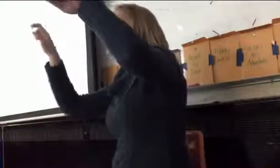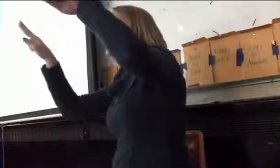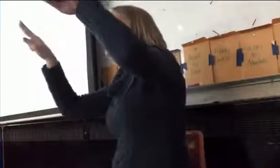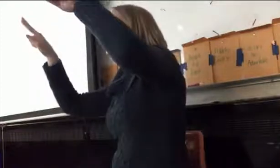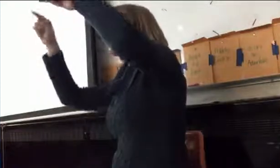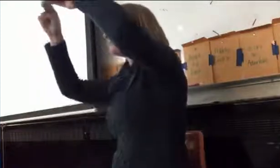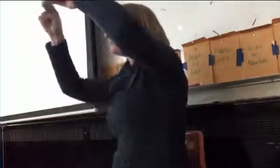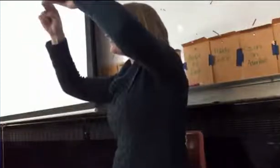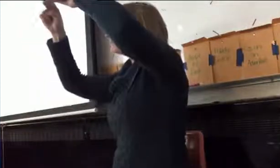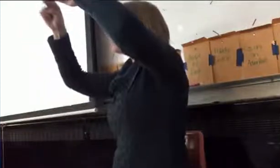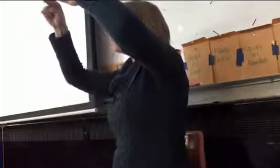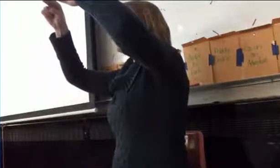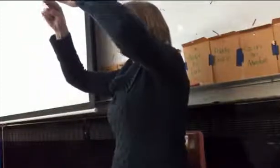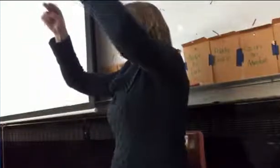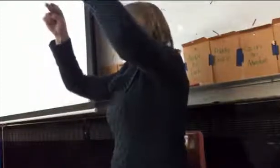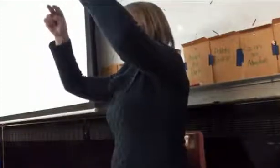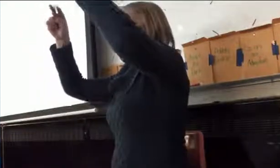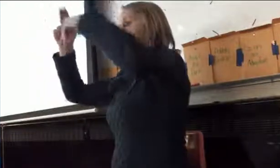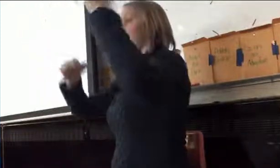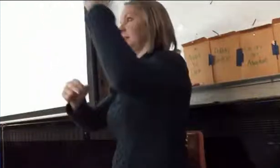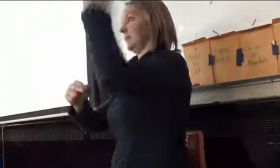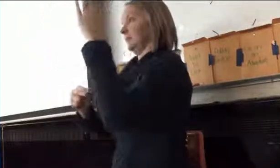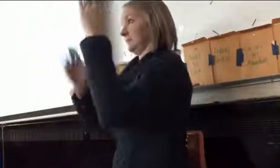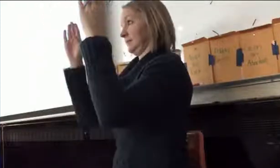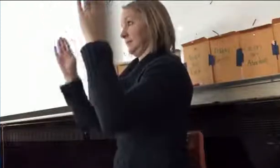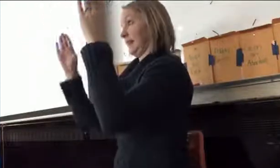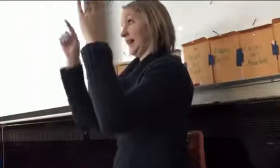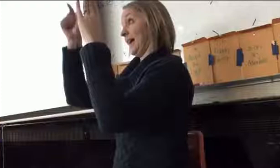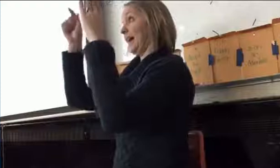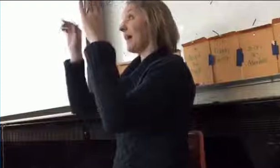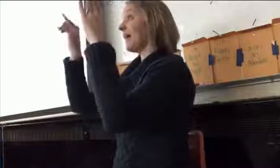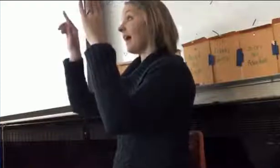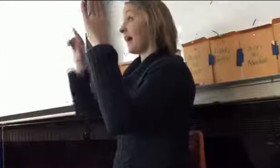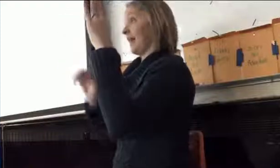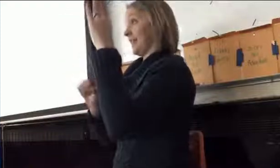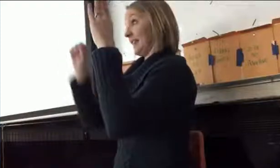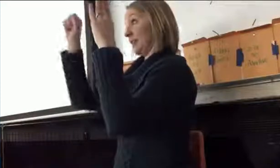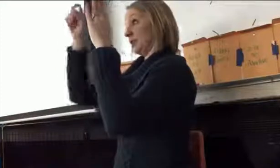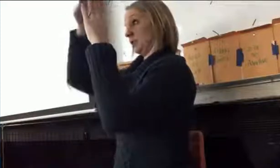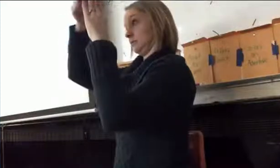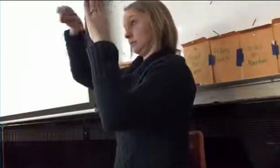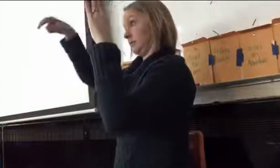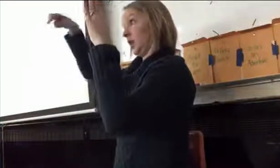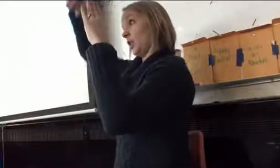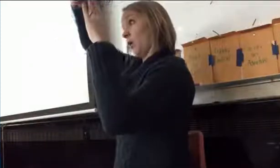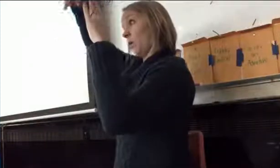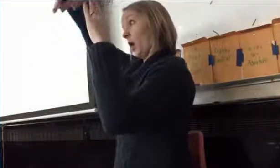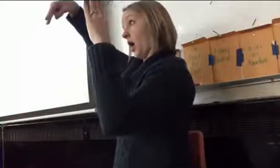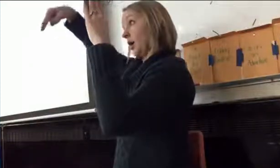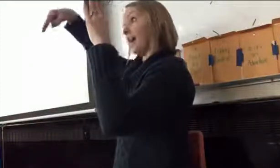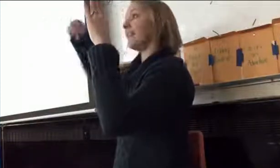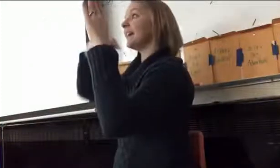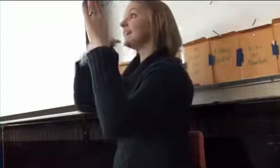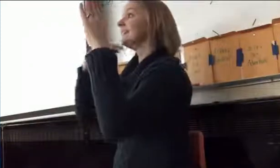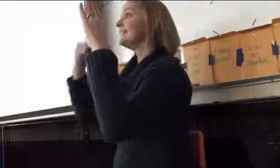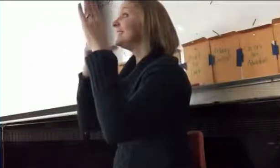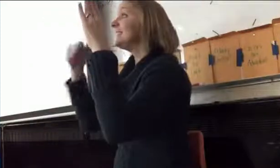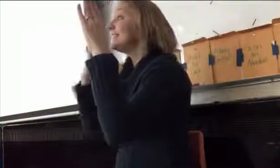of the buildings, walked across. They did not tell their secretary as they walked past her. She died in the